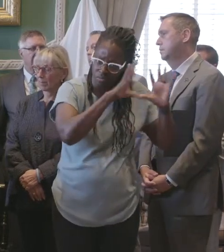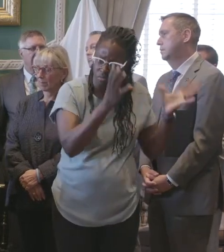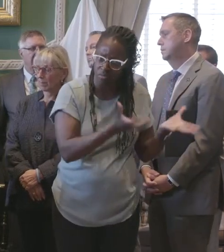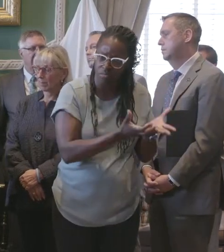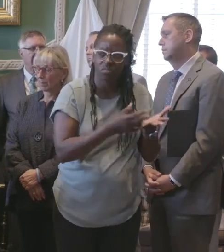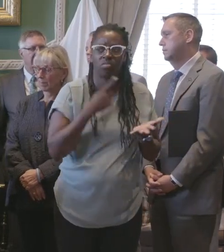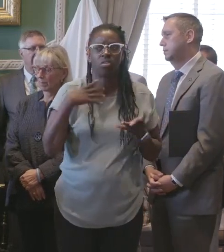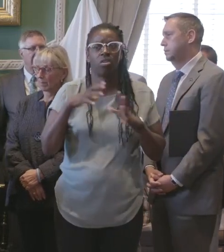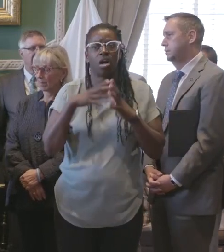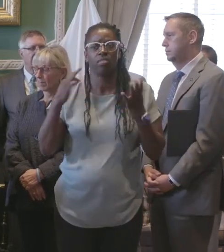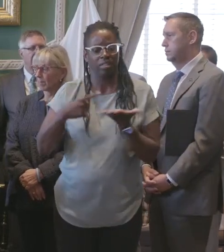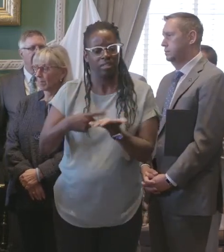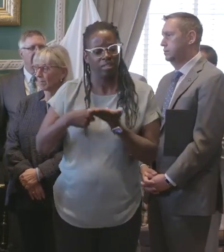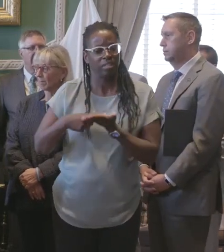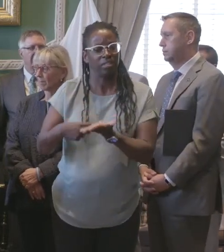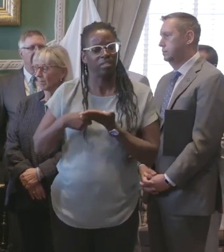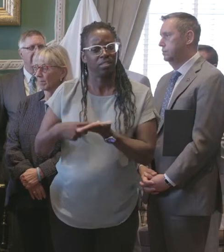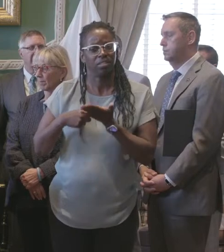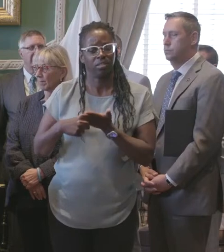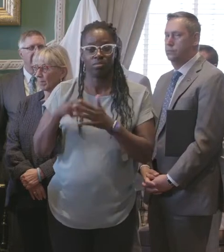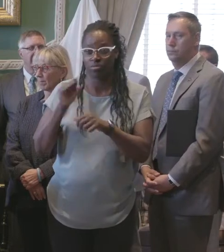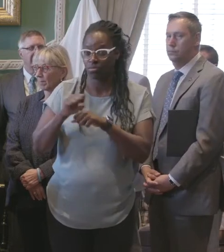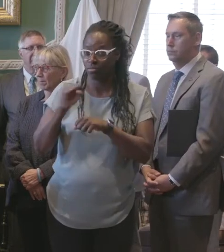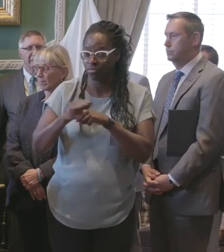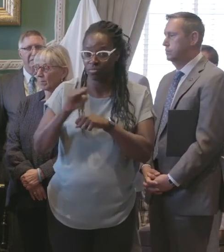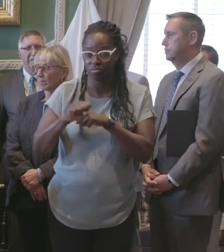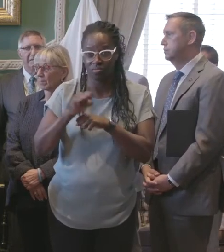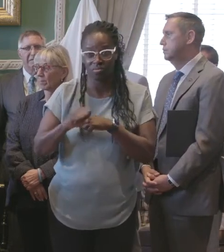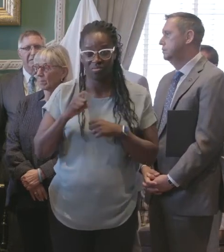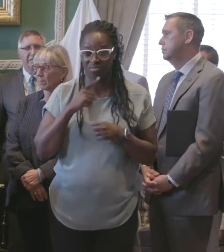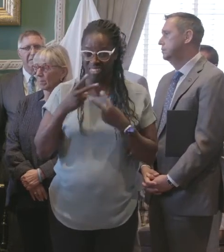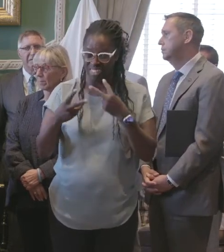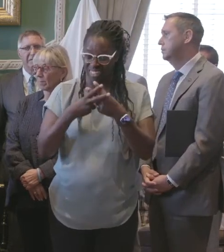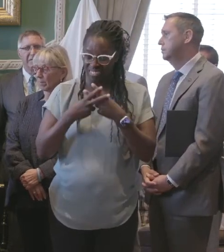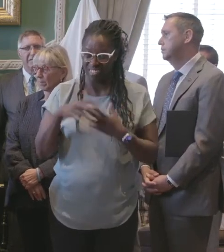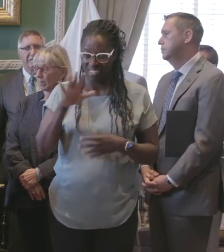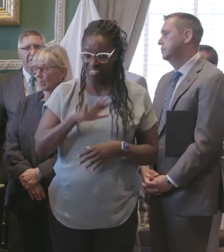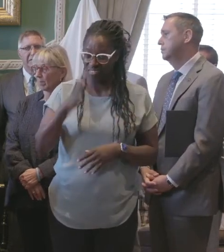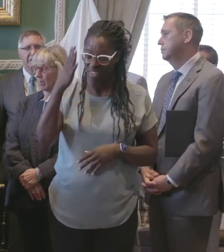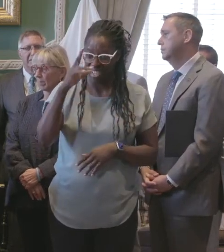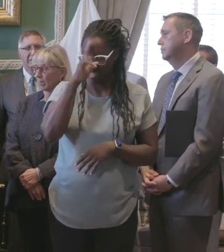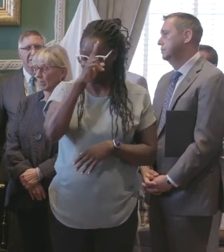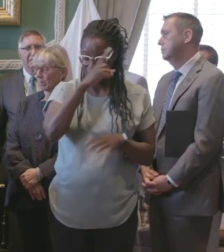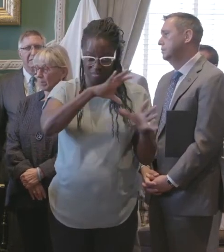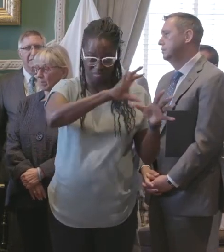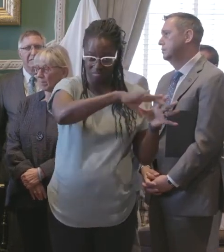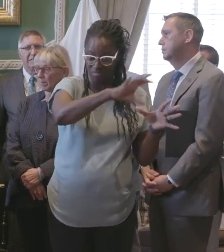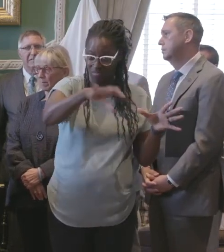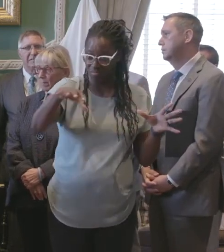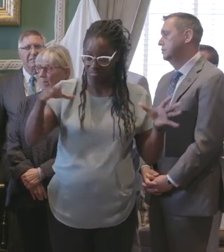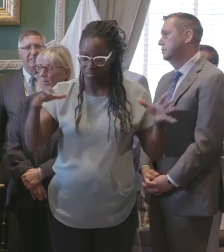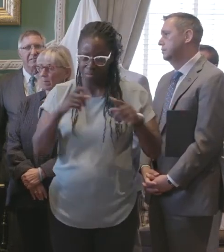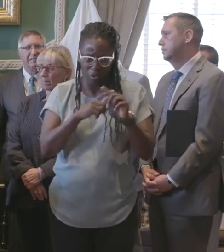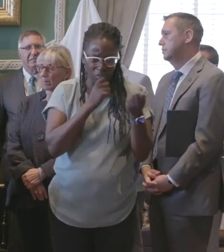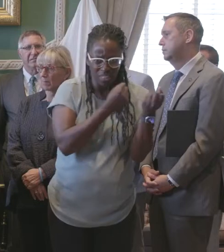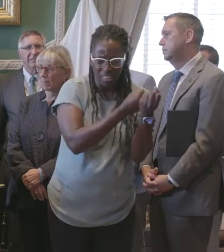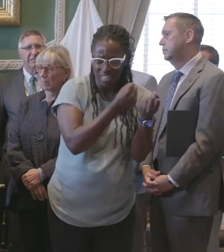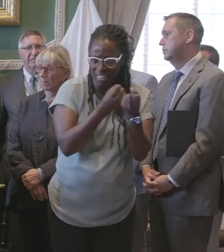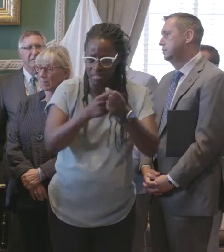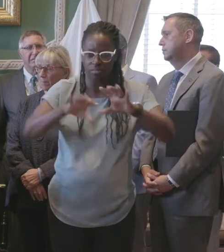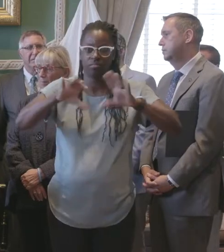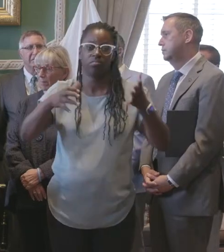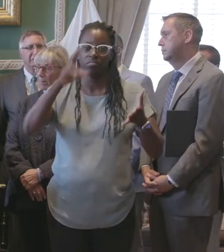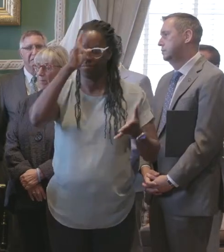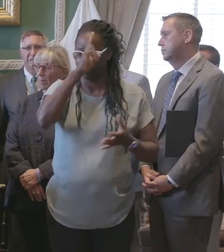We continue to be working to save five hospitals, to make sure that we're doing all that we can for our communities. We are in